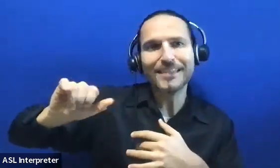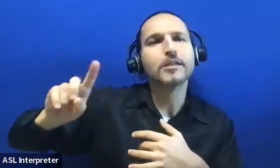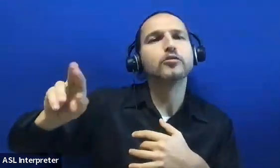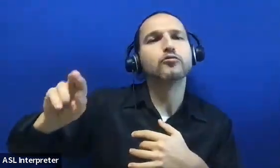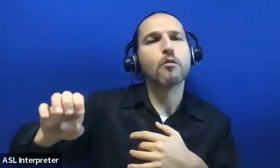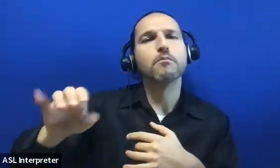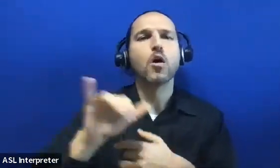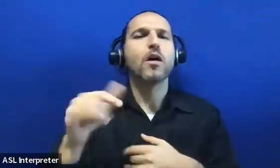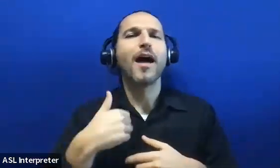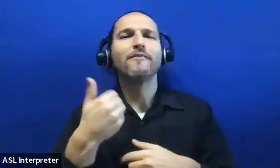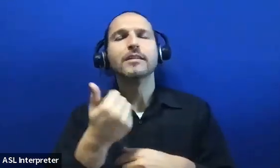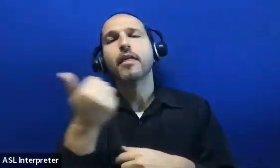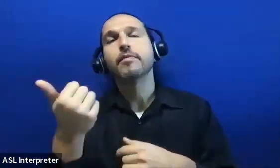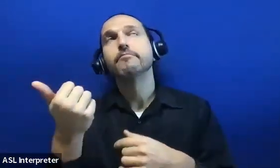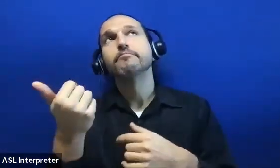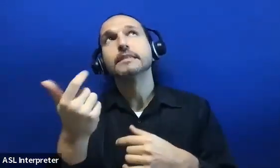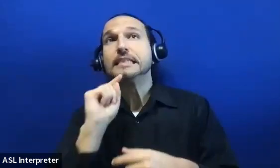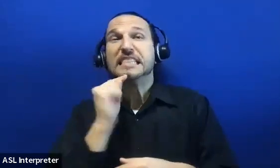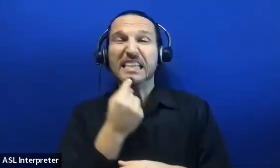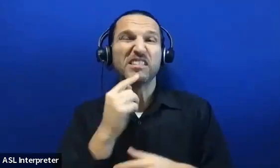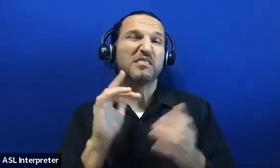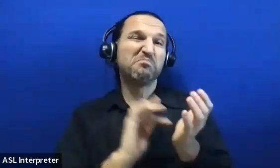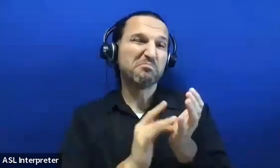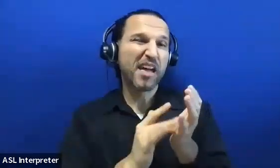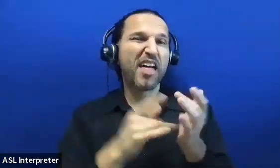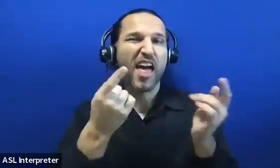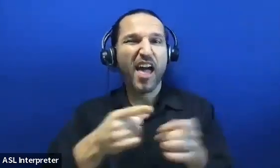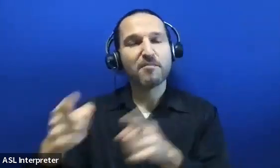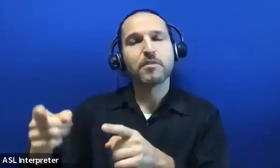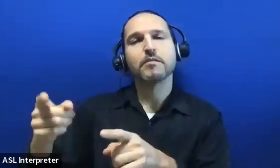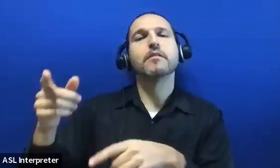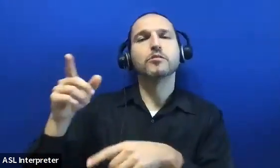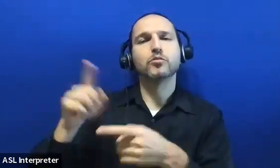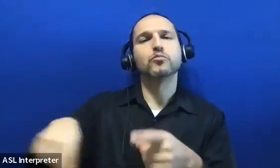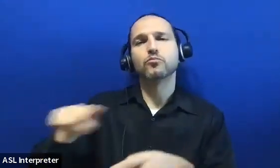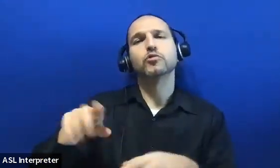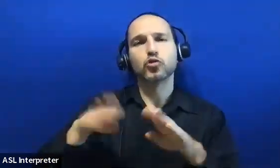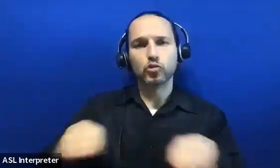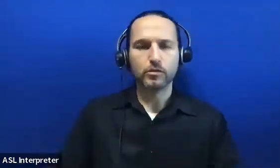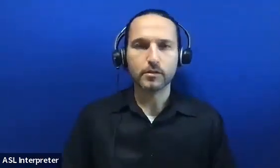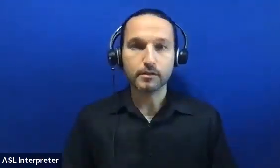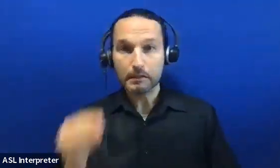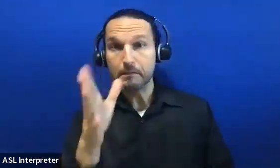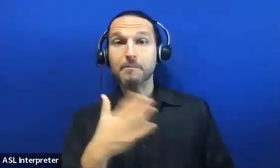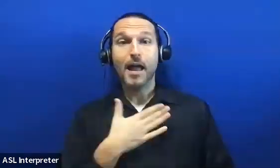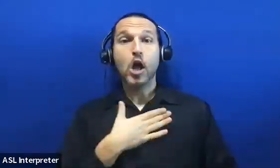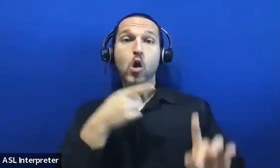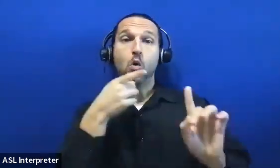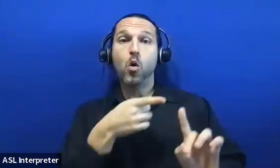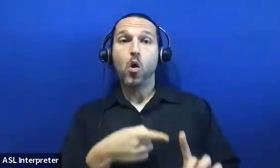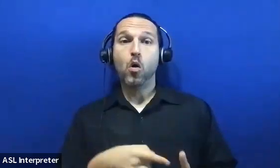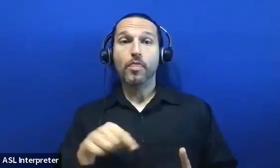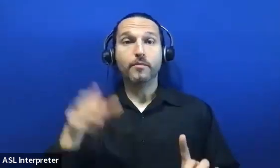had medical events happen to them young in life. So the goals of this presentation are